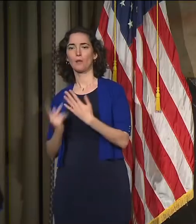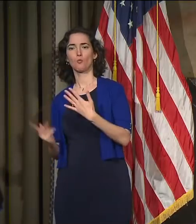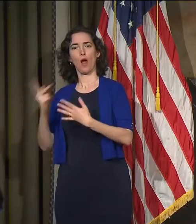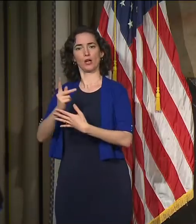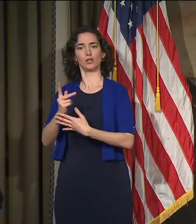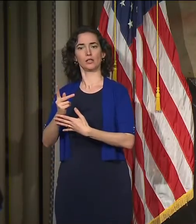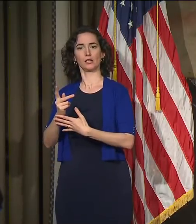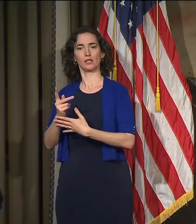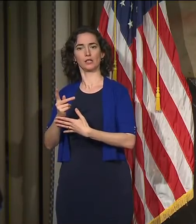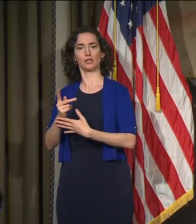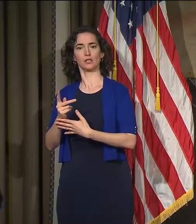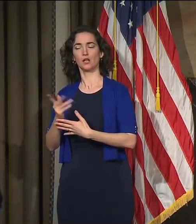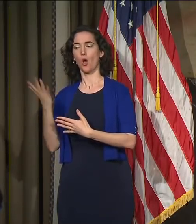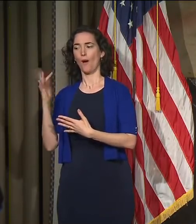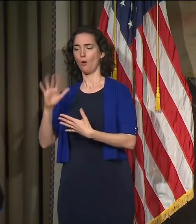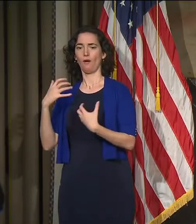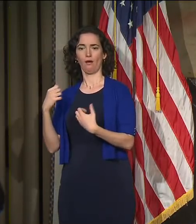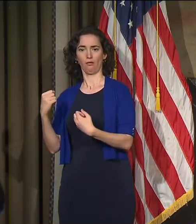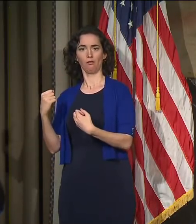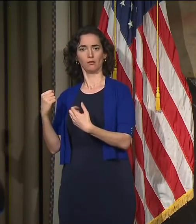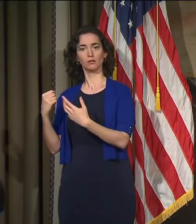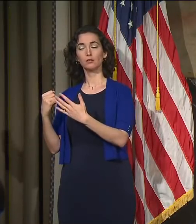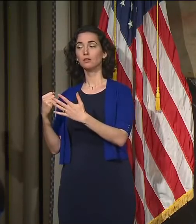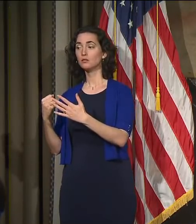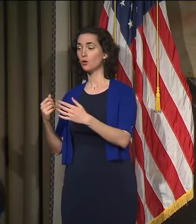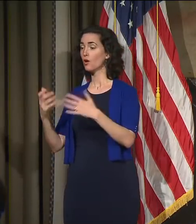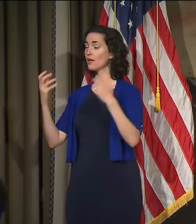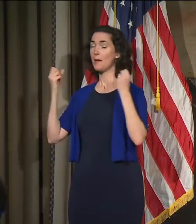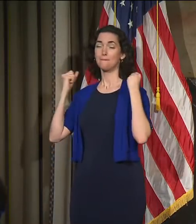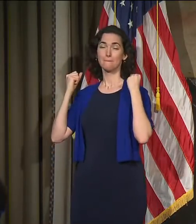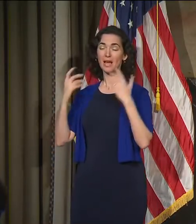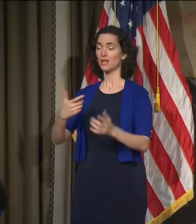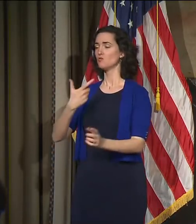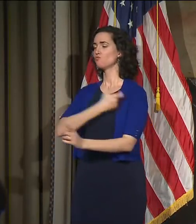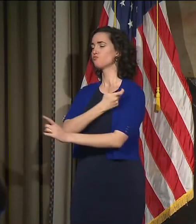And you just can't administer the vaccine to that number of